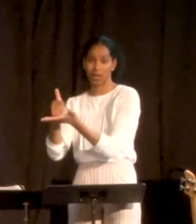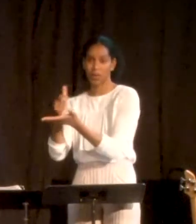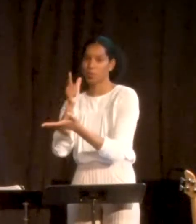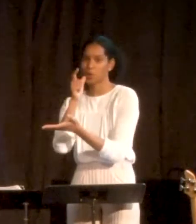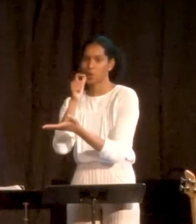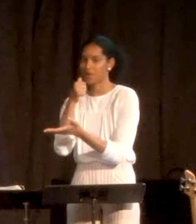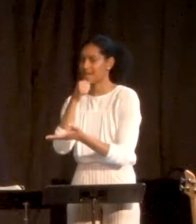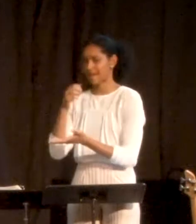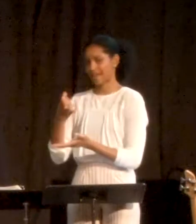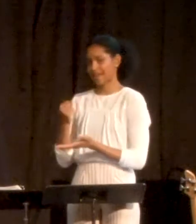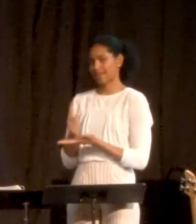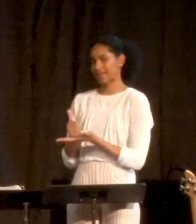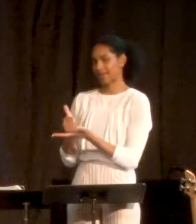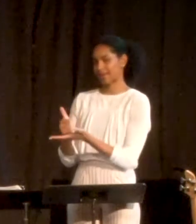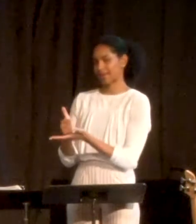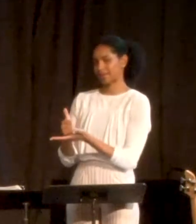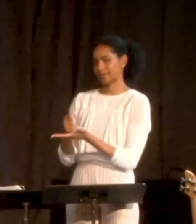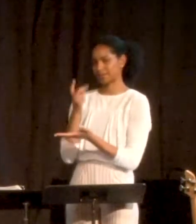Can you see that?